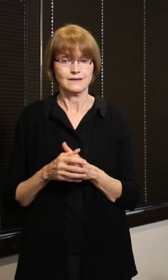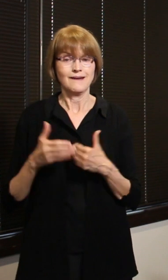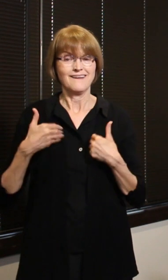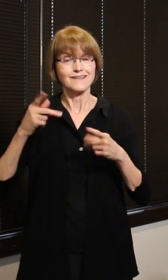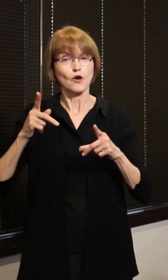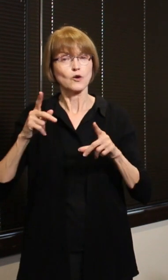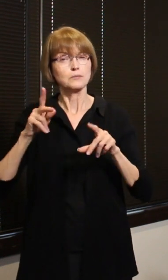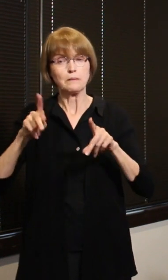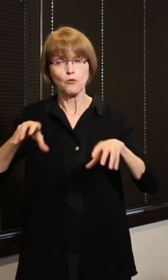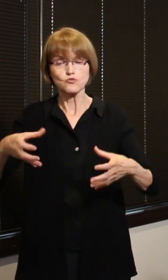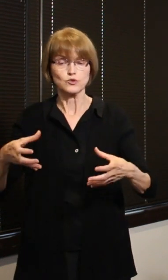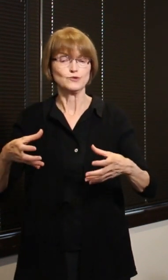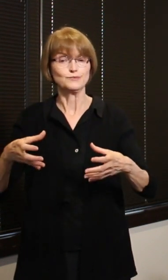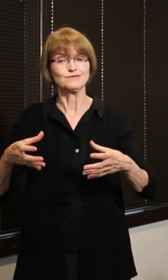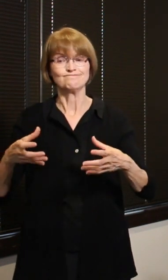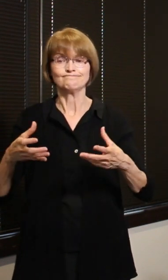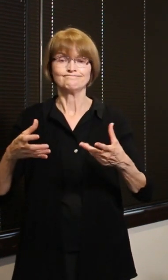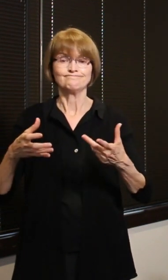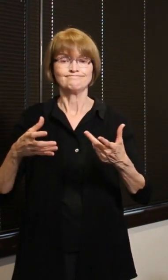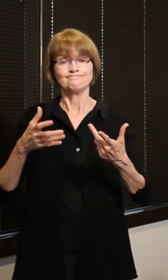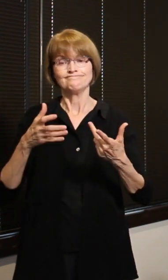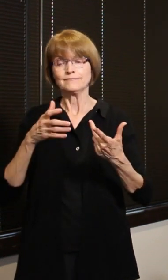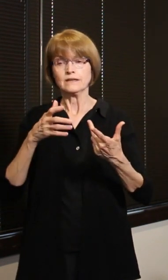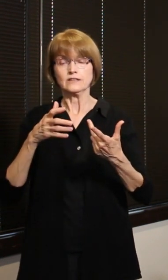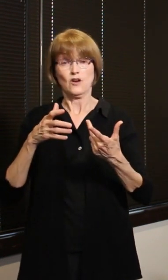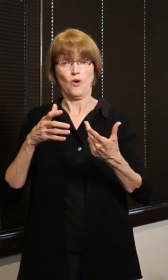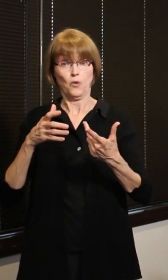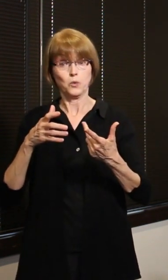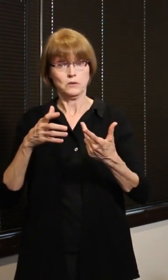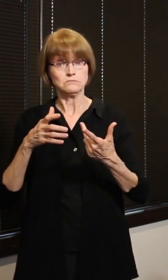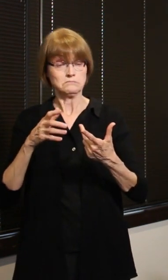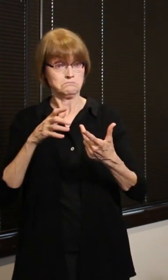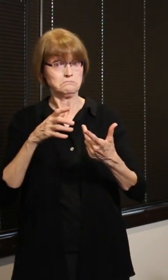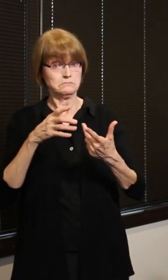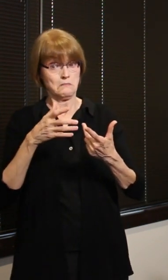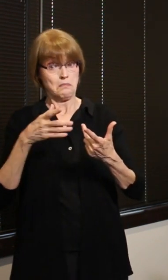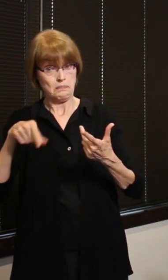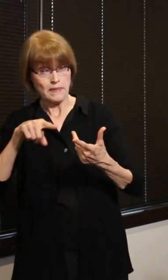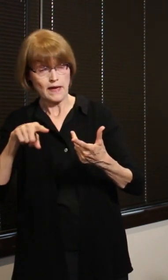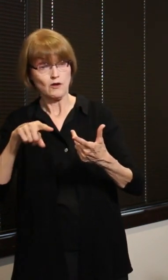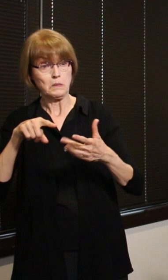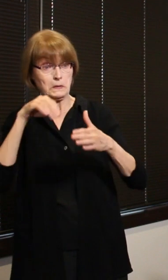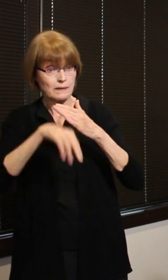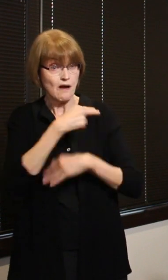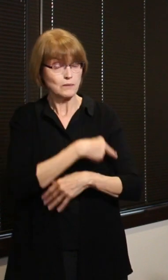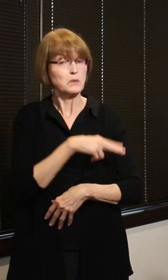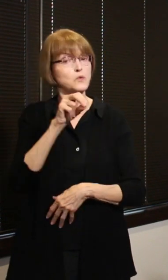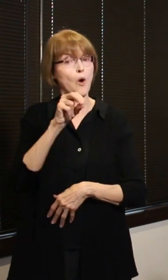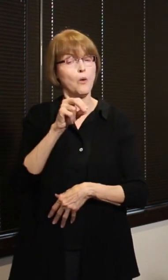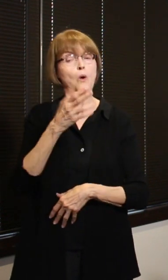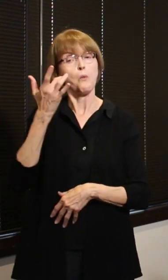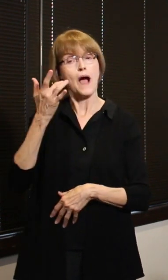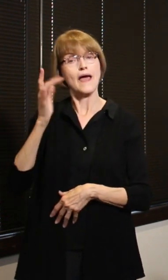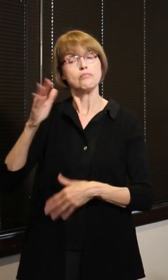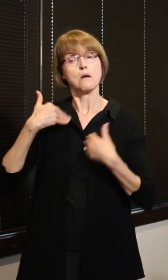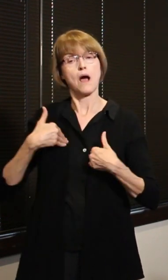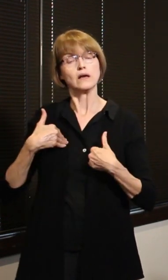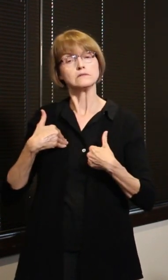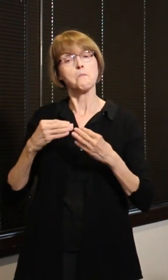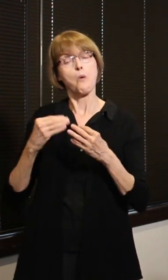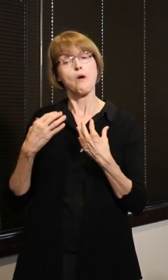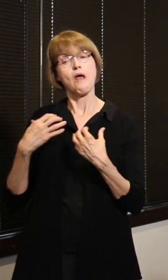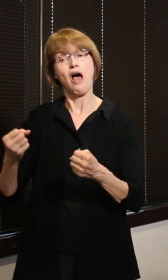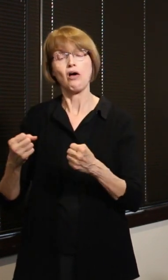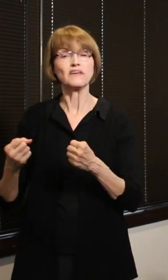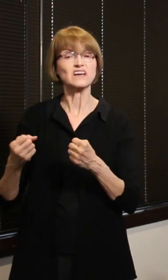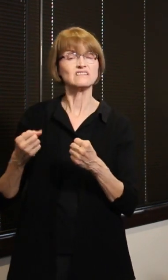don't necessarily show up in our hospitalization numbers because typically they're able to handle the virus. It's either a